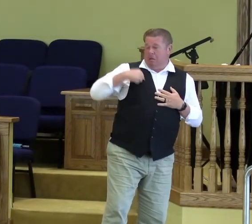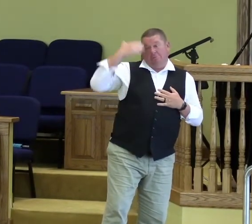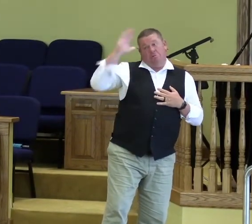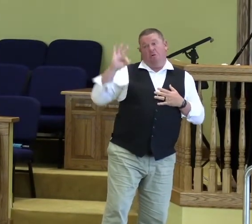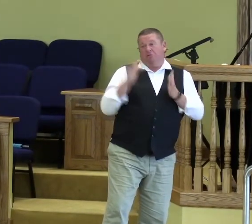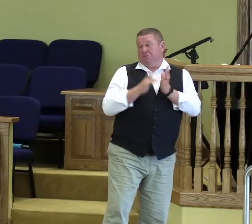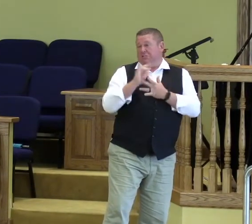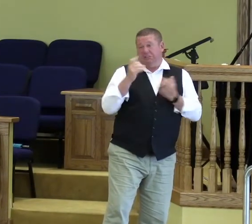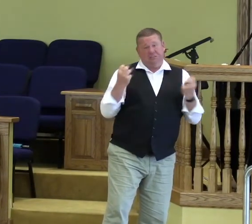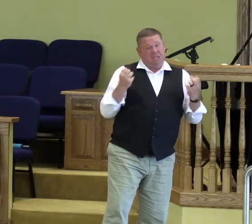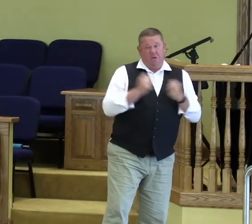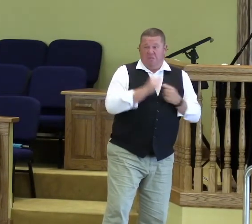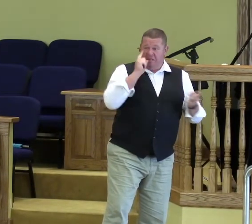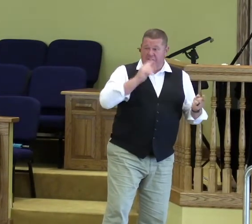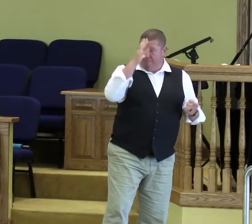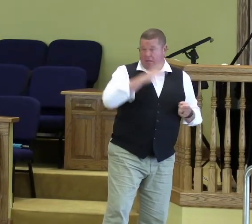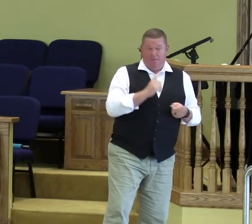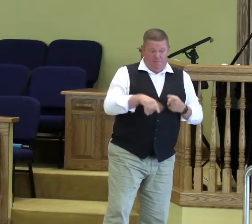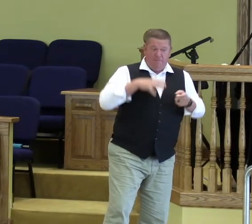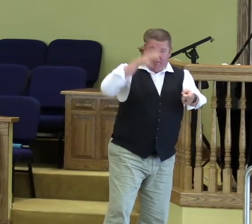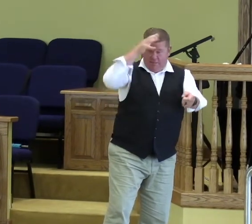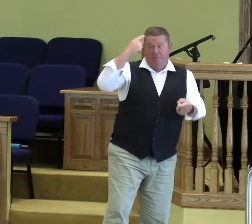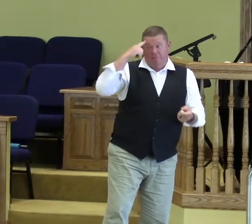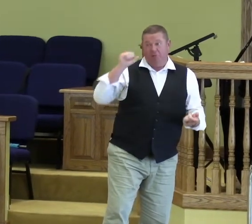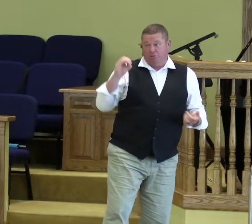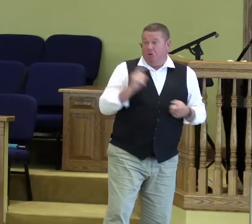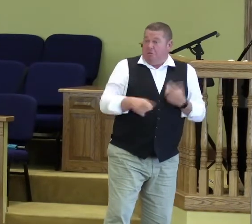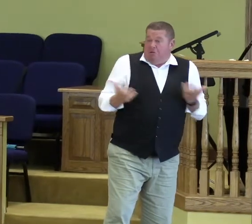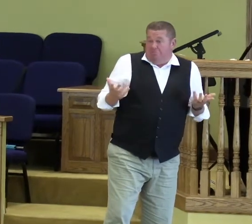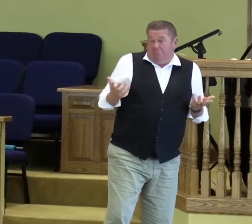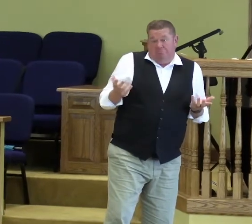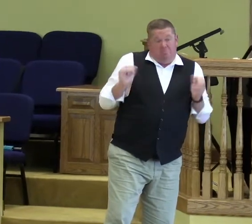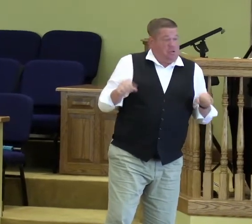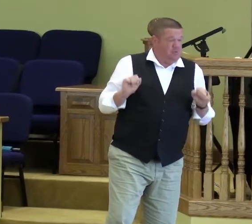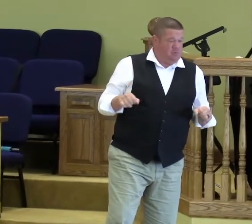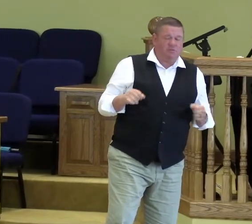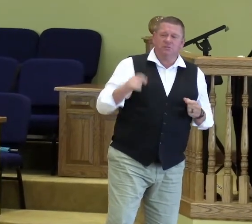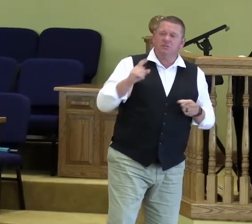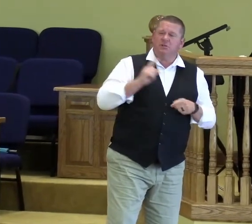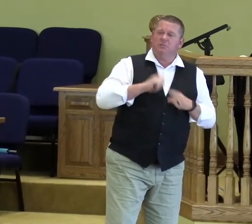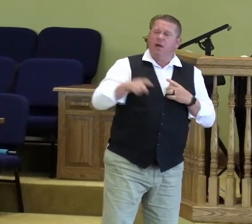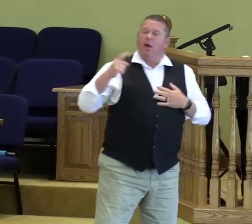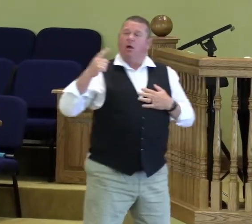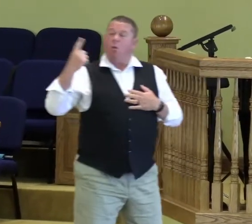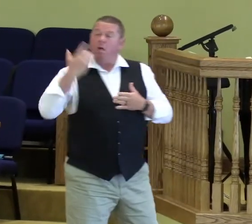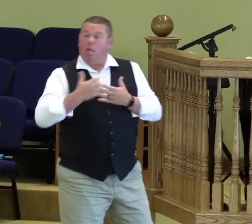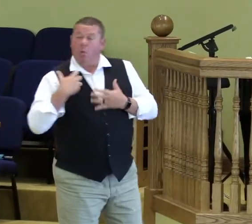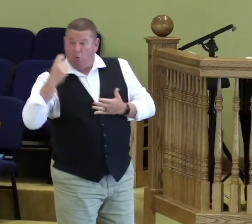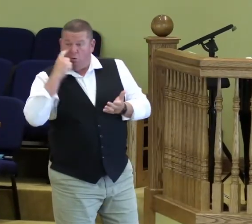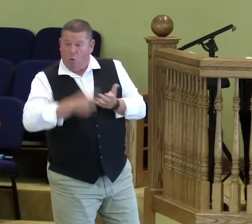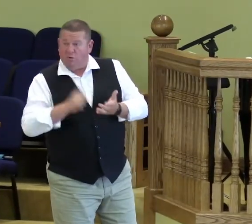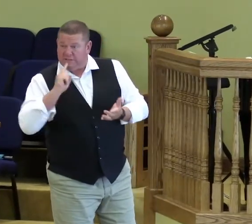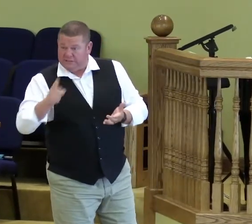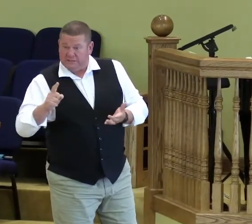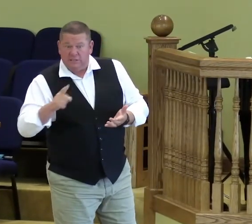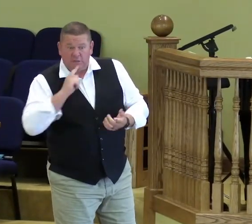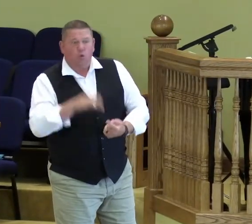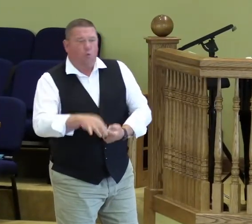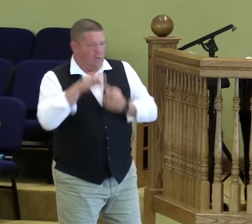I don't know if Jesus signed with this man. My dad likes to think so. It's possible. But one thing I want to notice is that